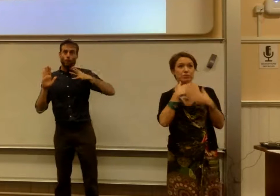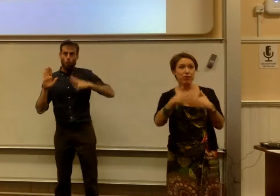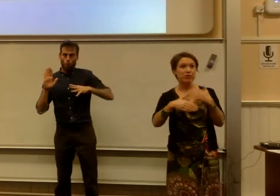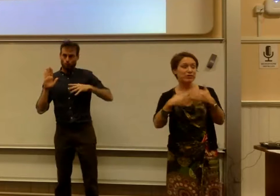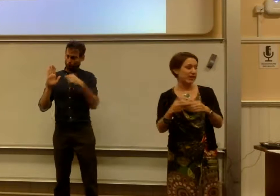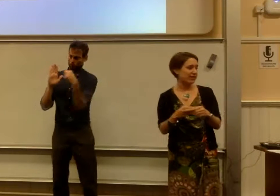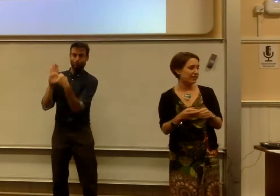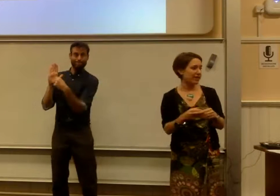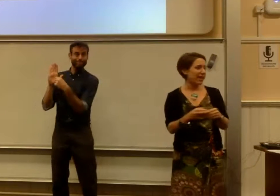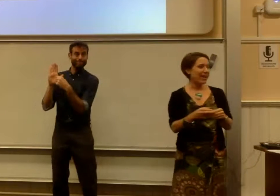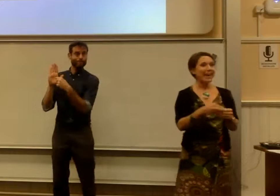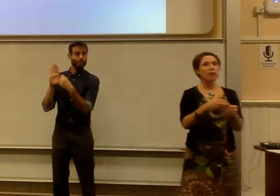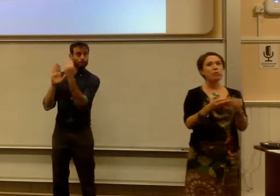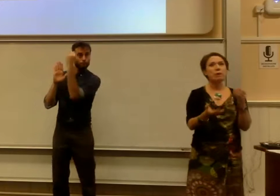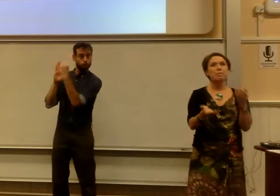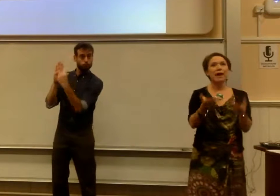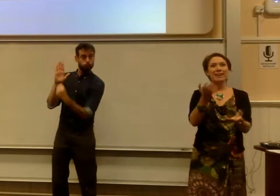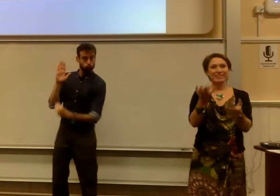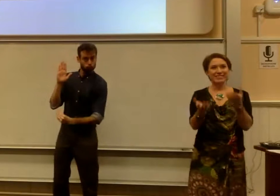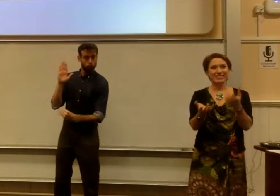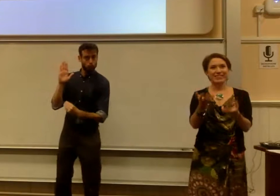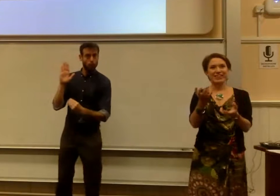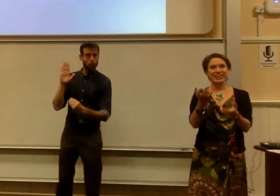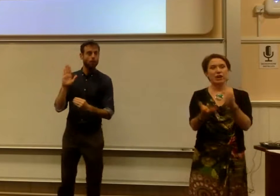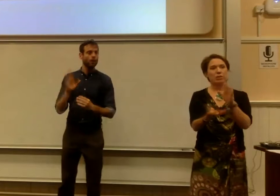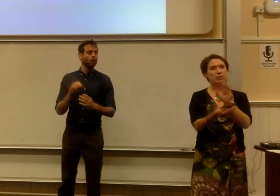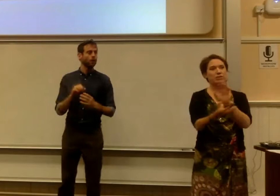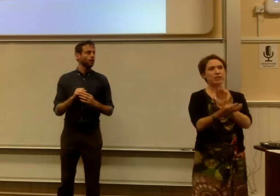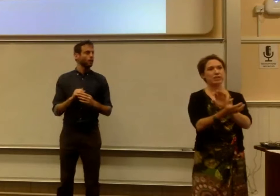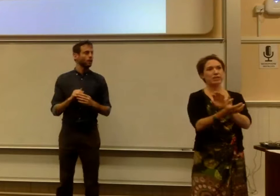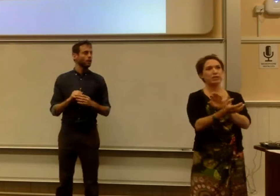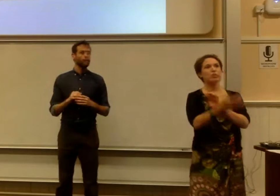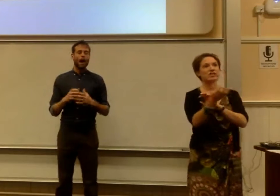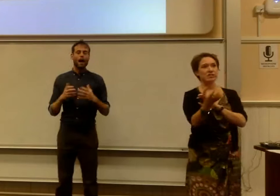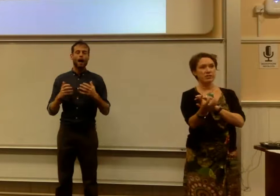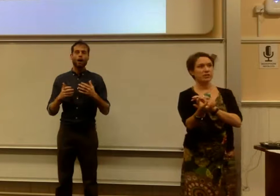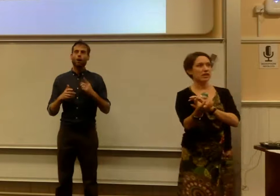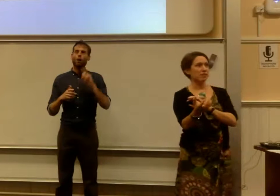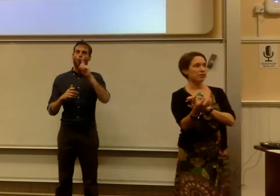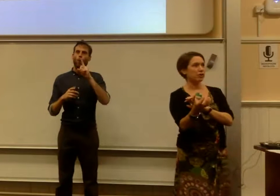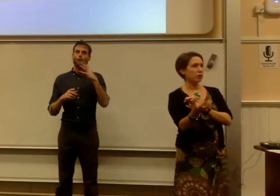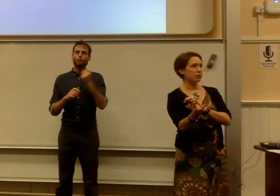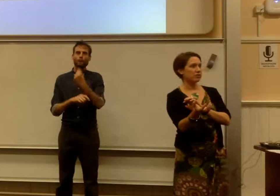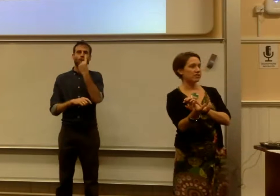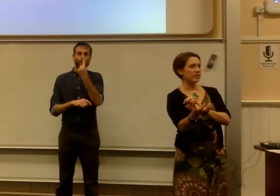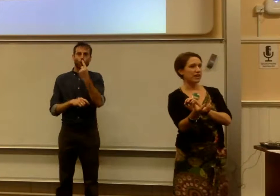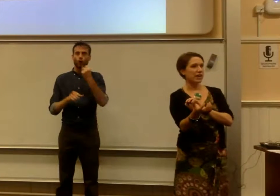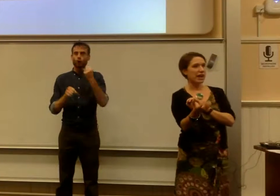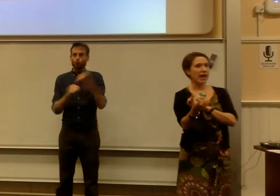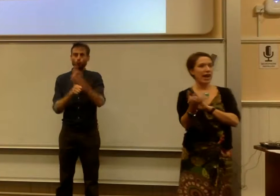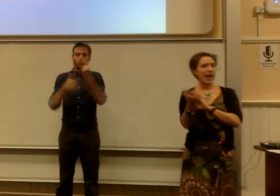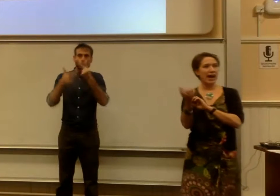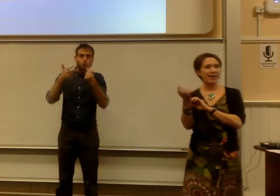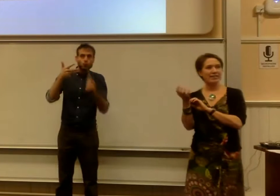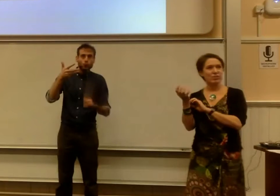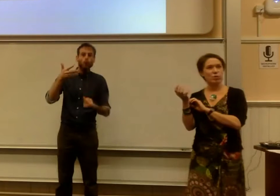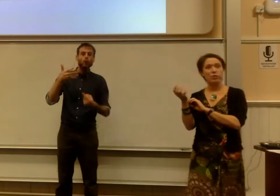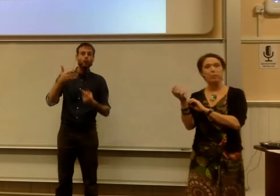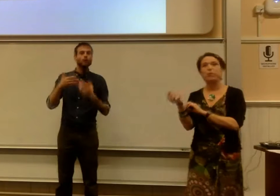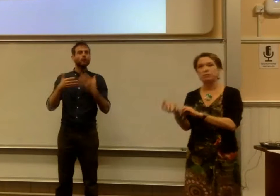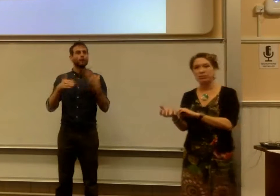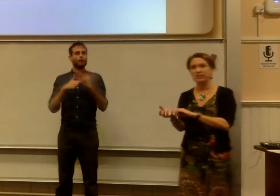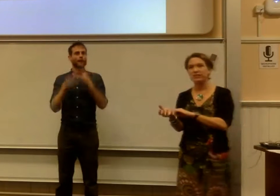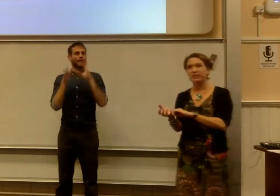the process. It will be a balance between the wishes of the deaf community